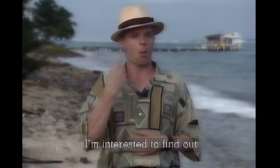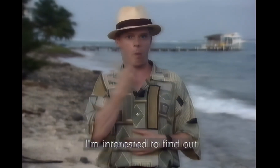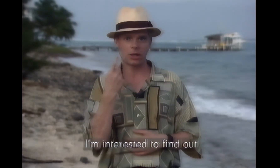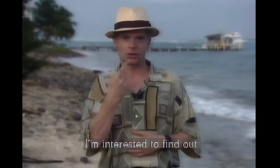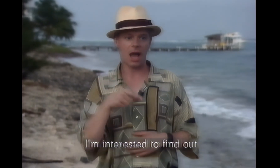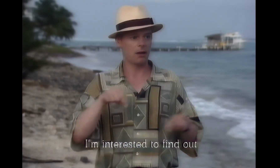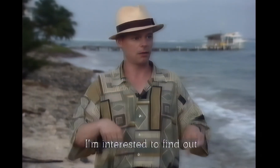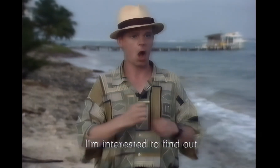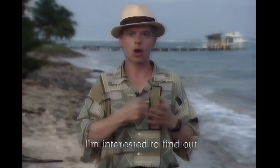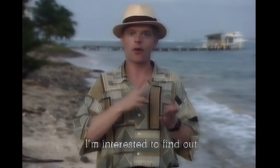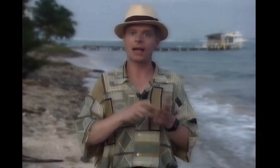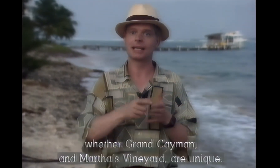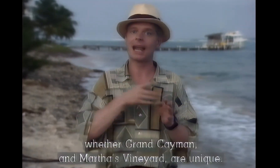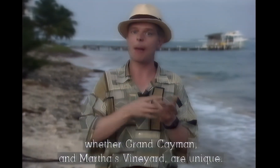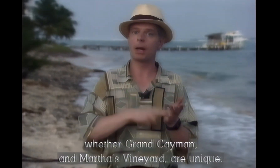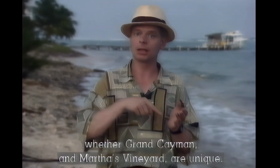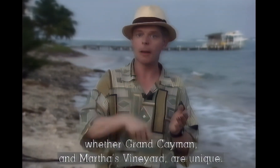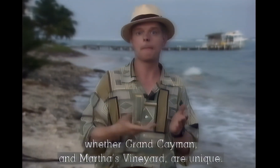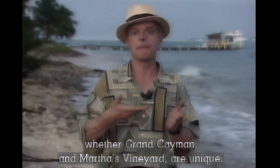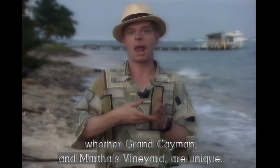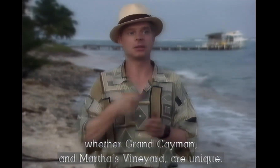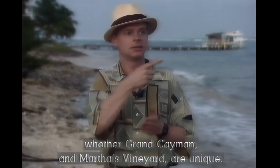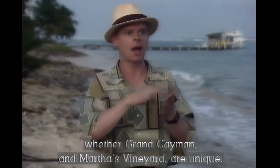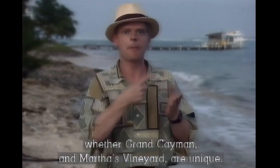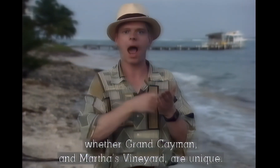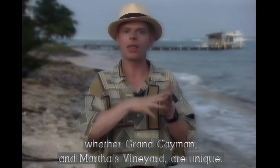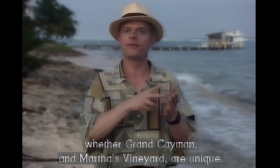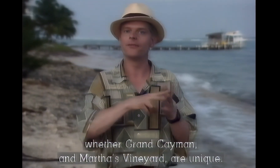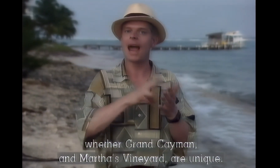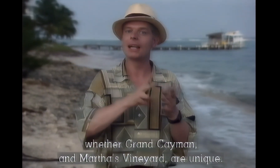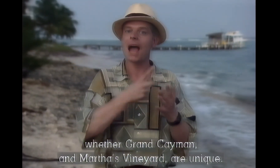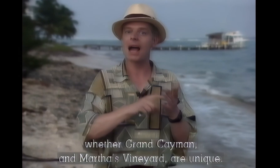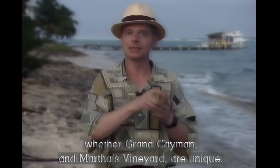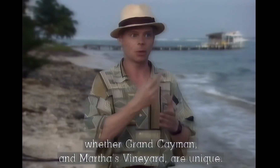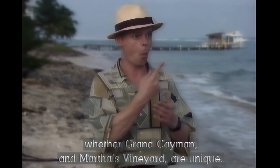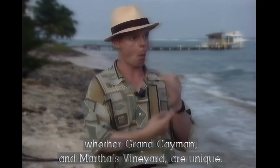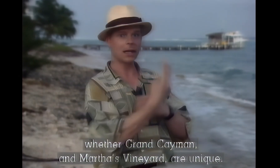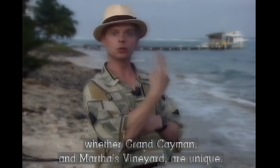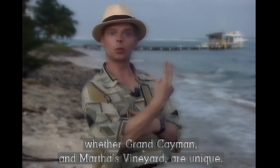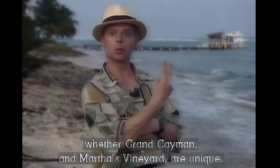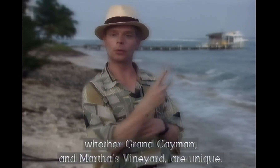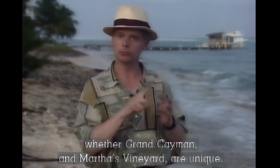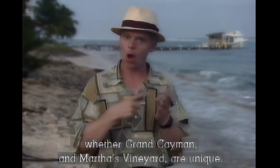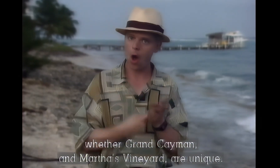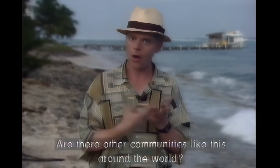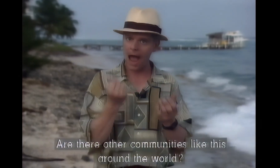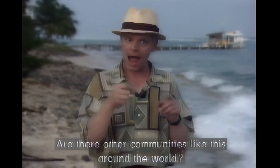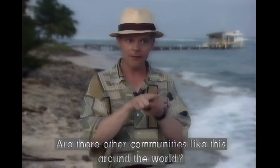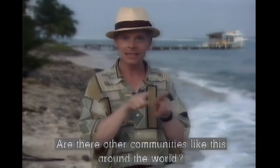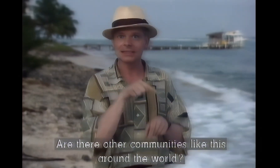I'm interested to find out whether Grand Cayman and Martha's Vineyard are unique. And are there other communities